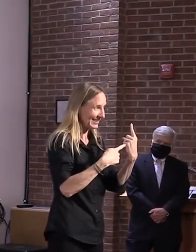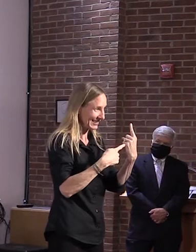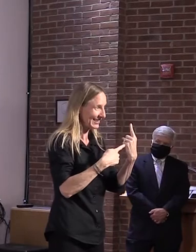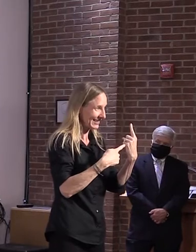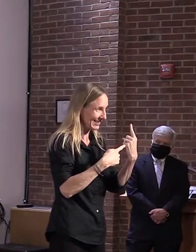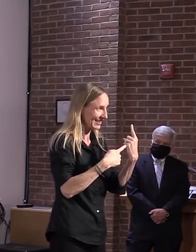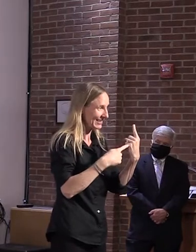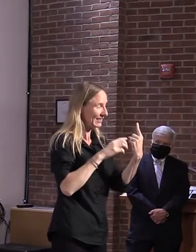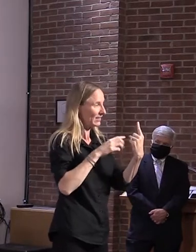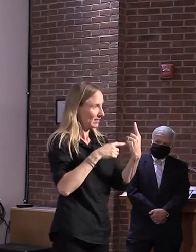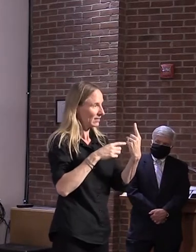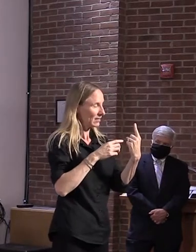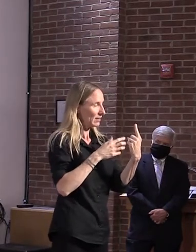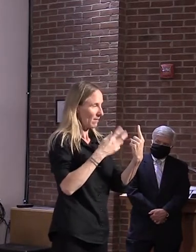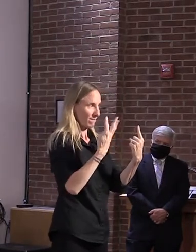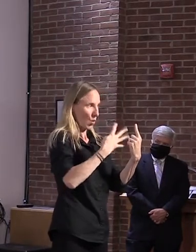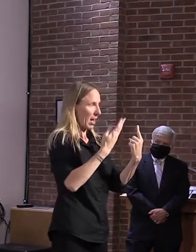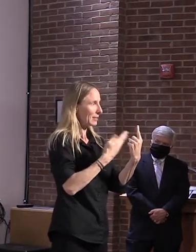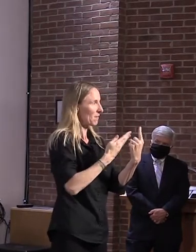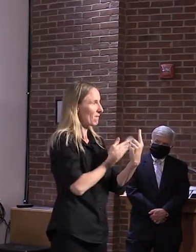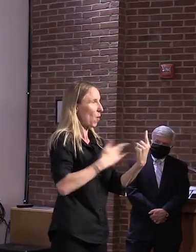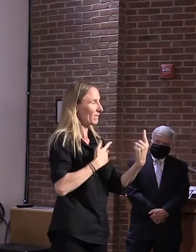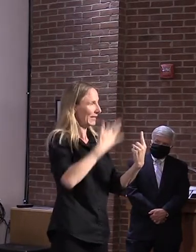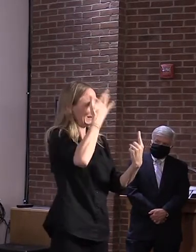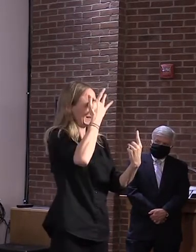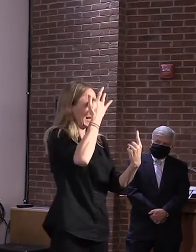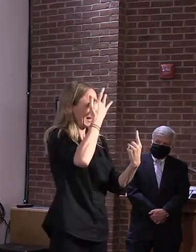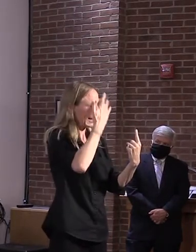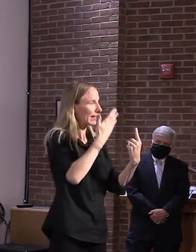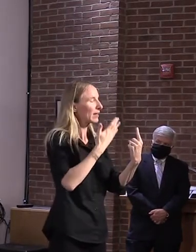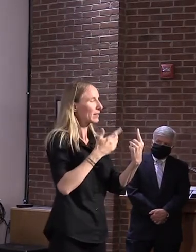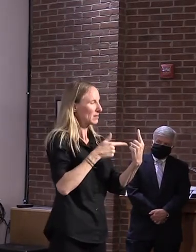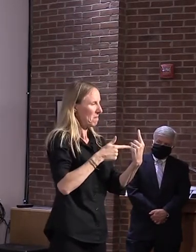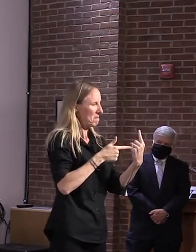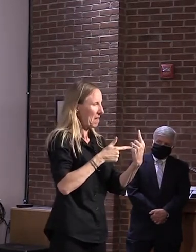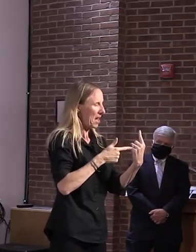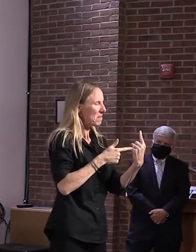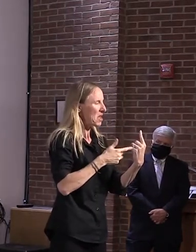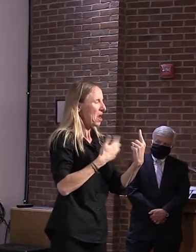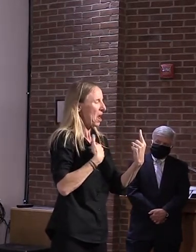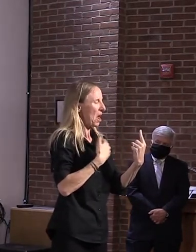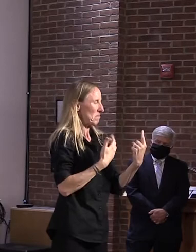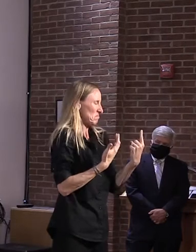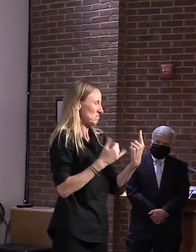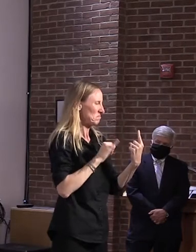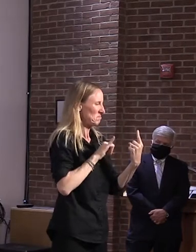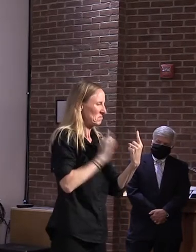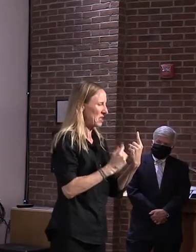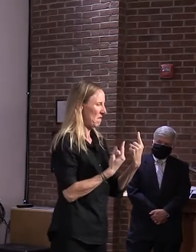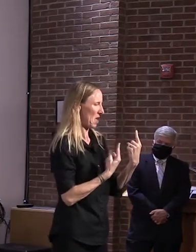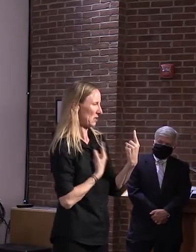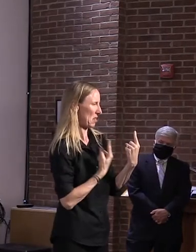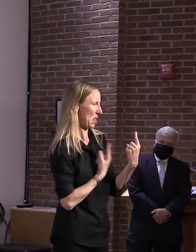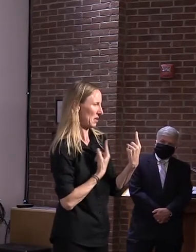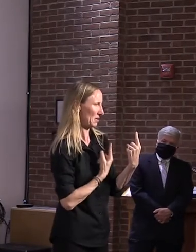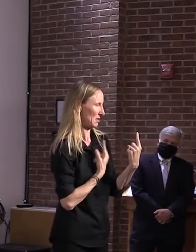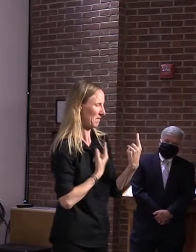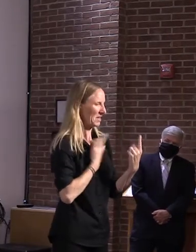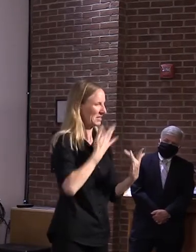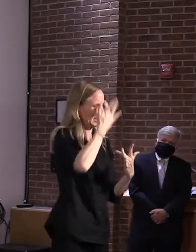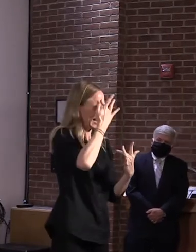feeling symptoms. By that point, she may have decided to self-isolate, but only after spending a day or